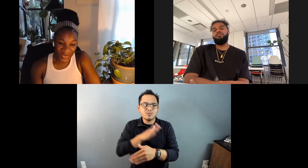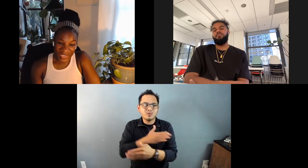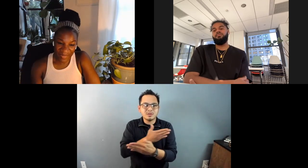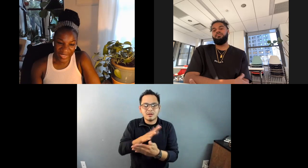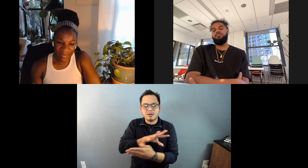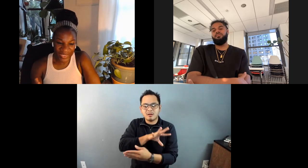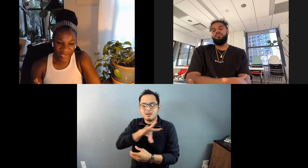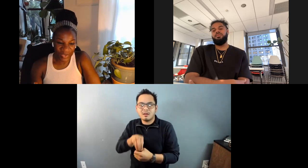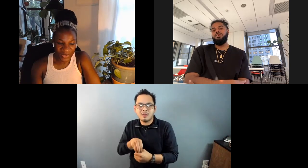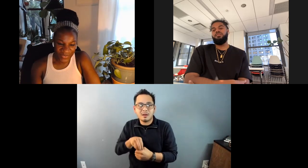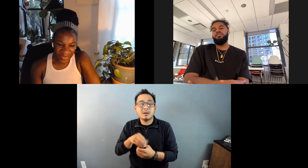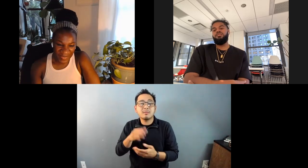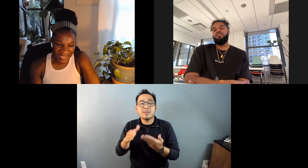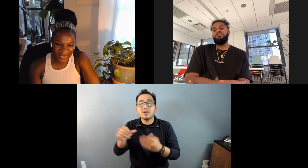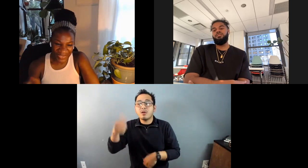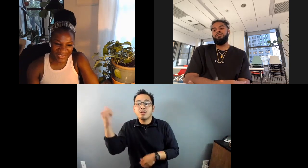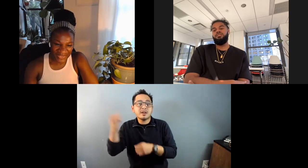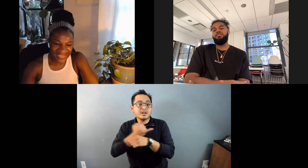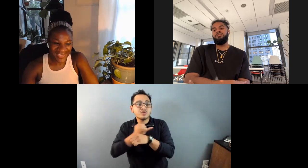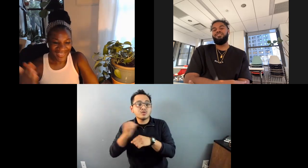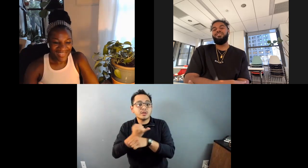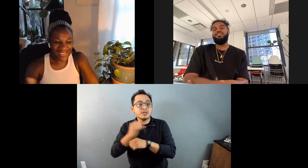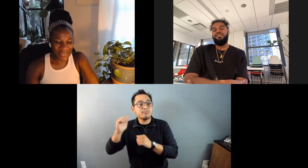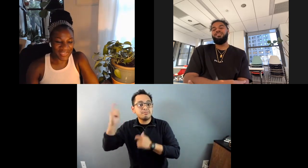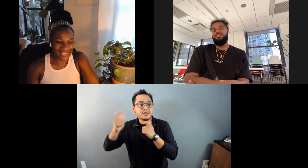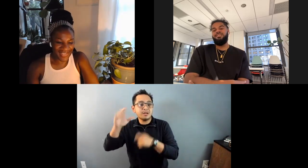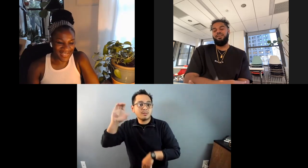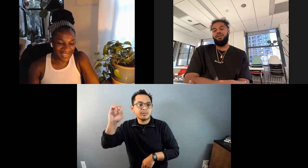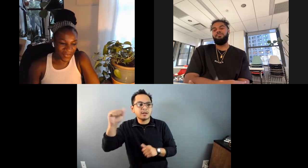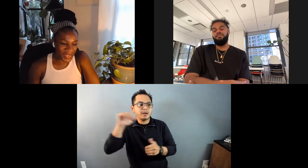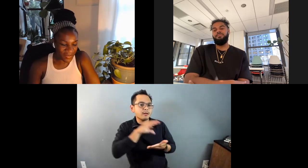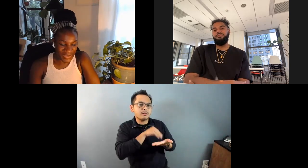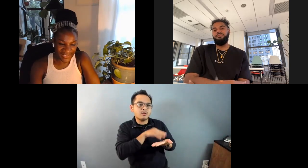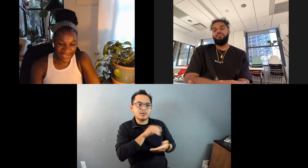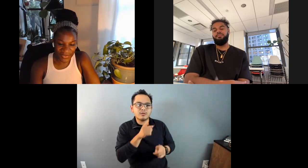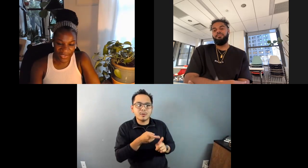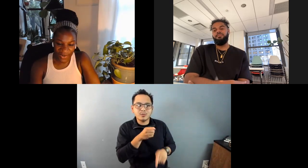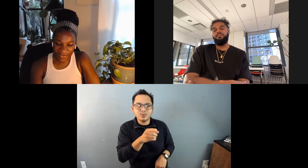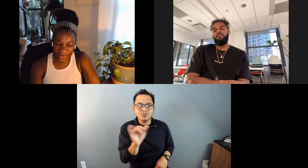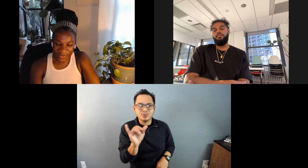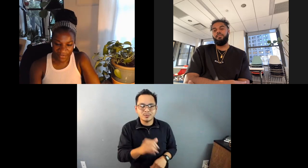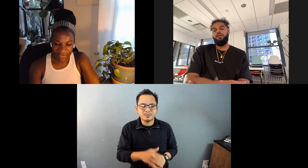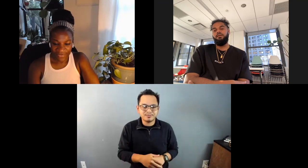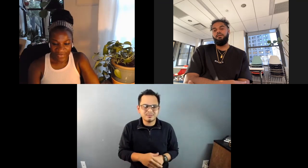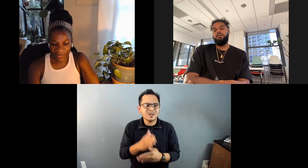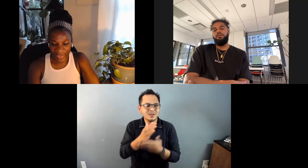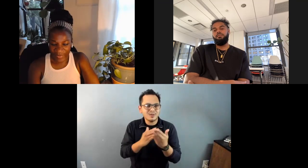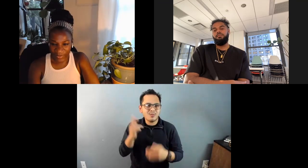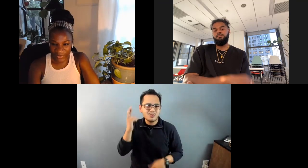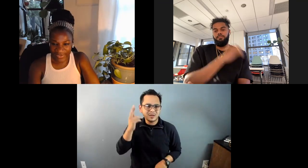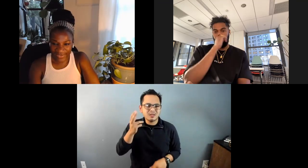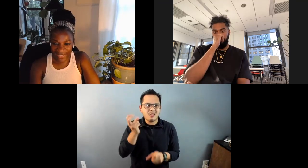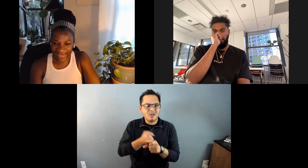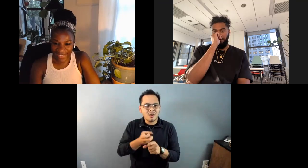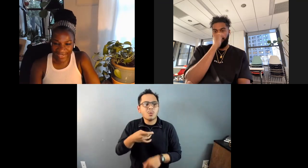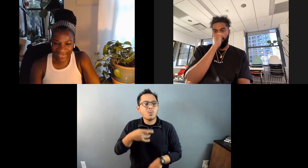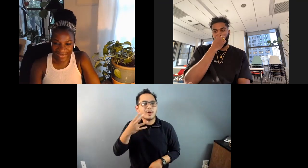this? But he didn't play much rap. So that was interesting. Like I kind of discovered that more on my own, like